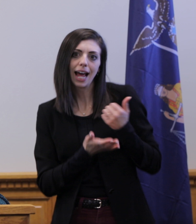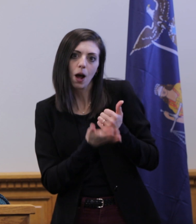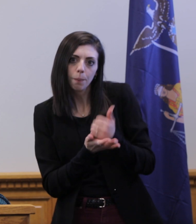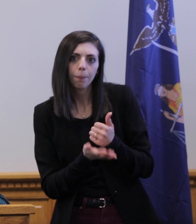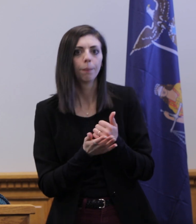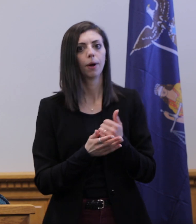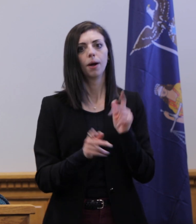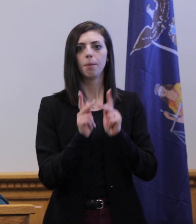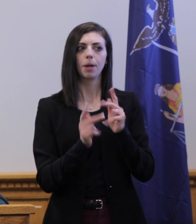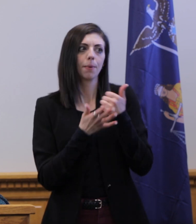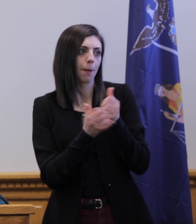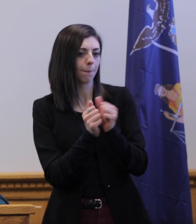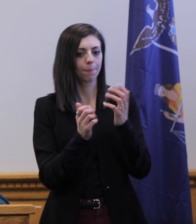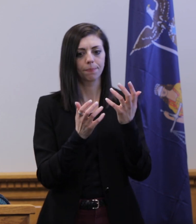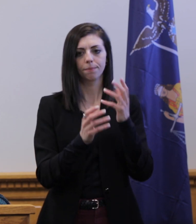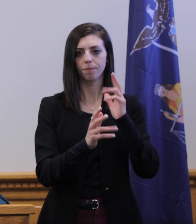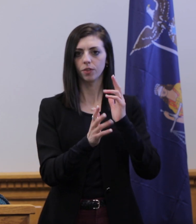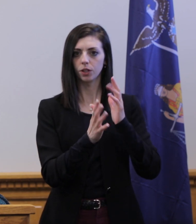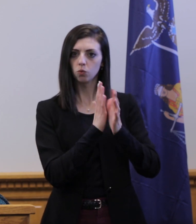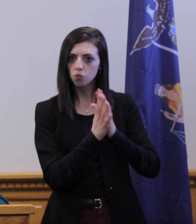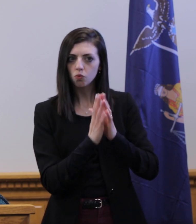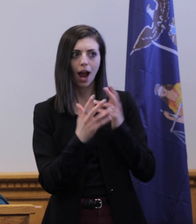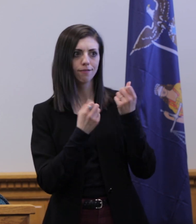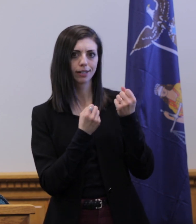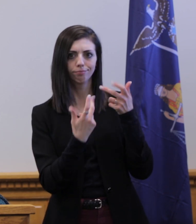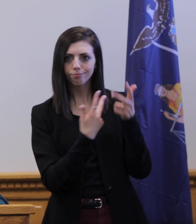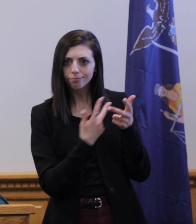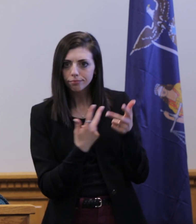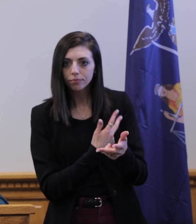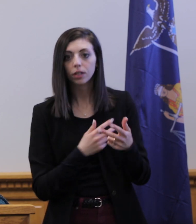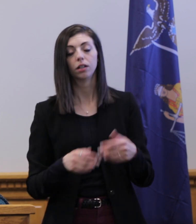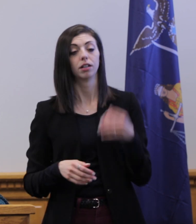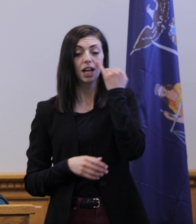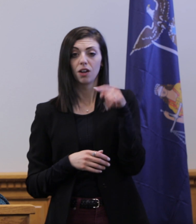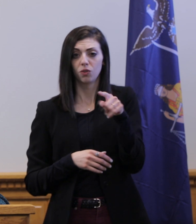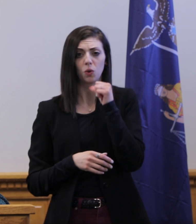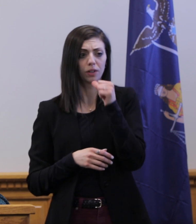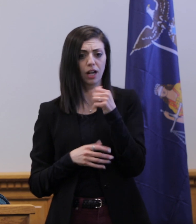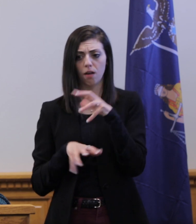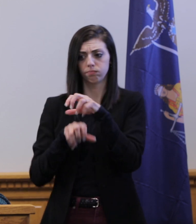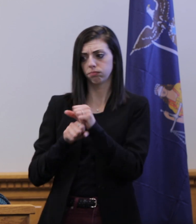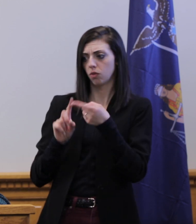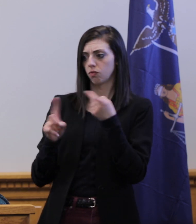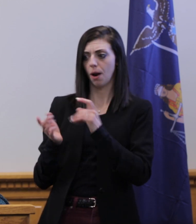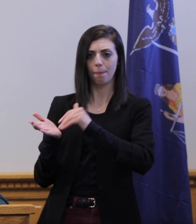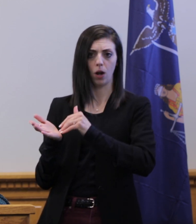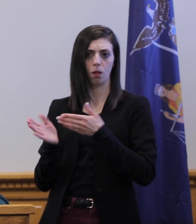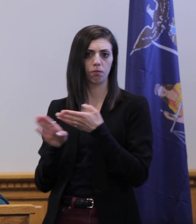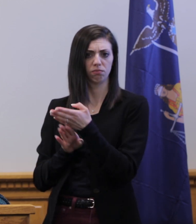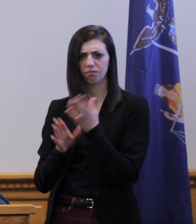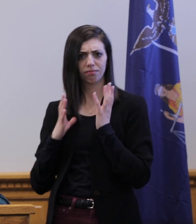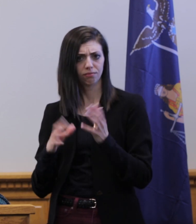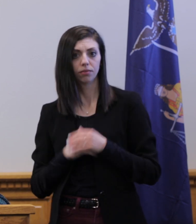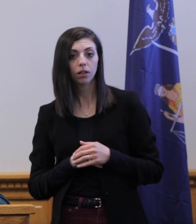people, traffic flow, monitoring, and other tasks. A medical background is not required. Unfortunately, we recently became